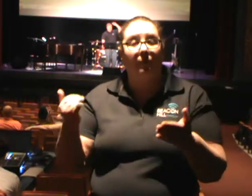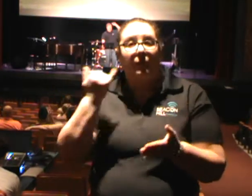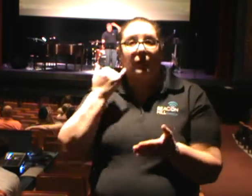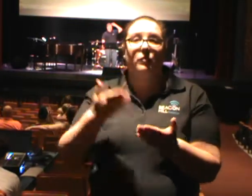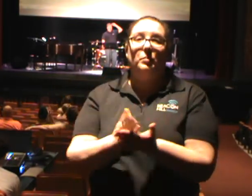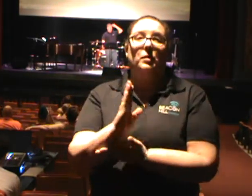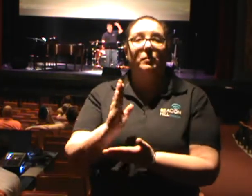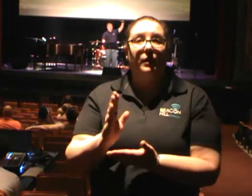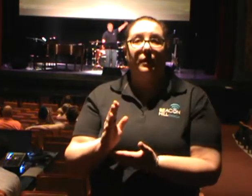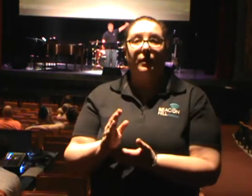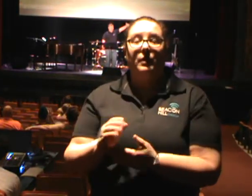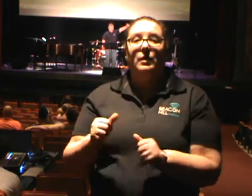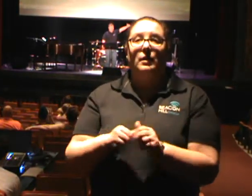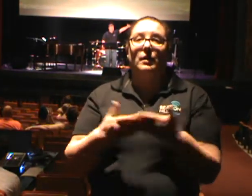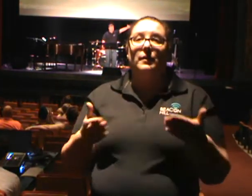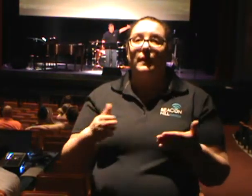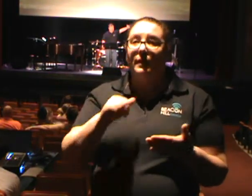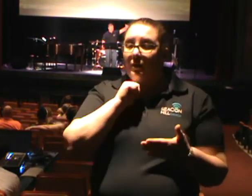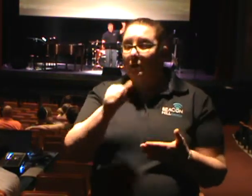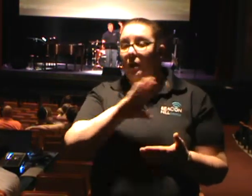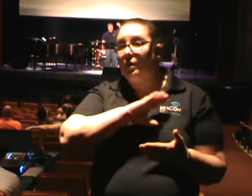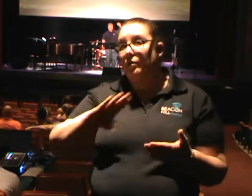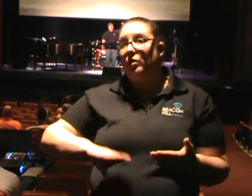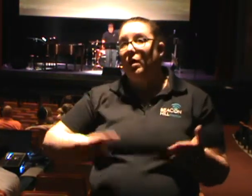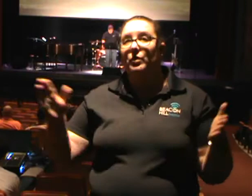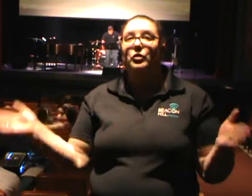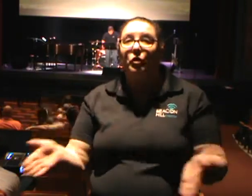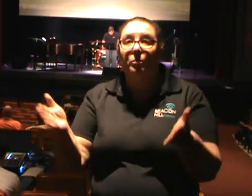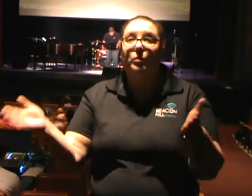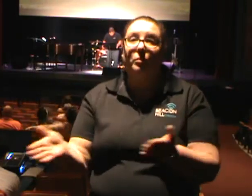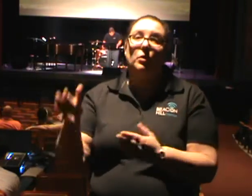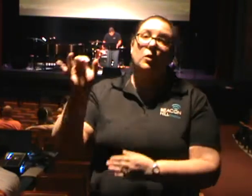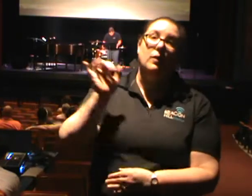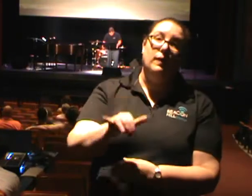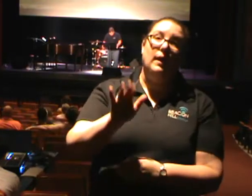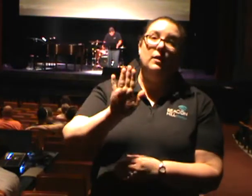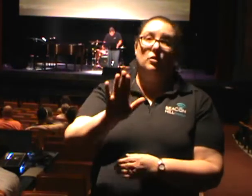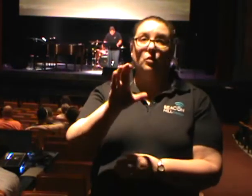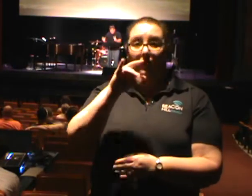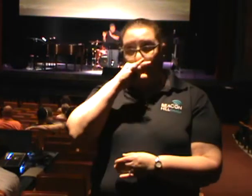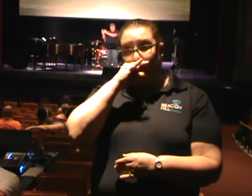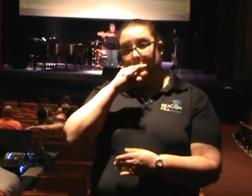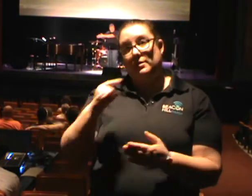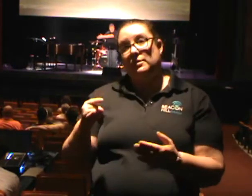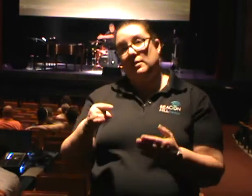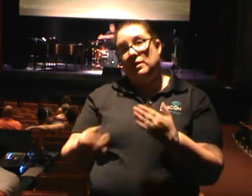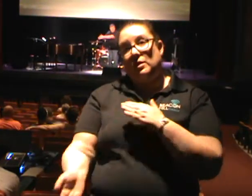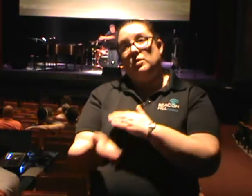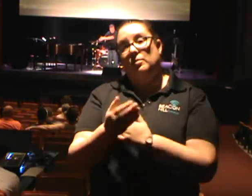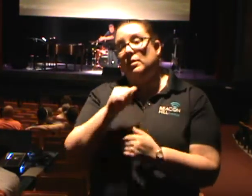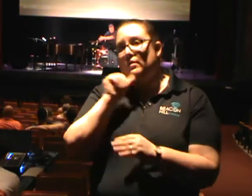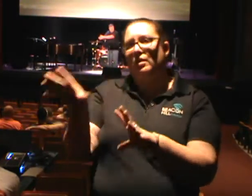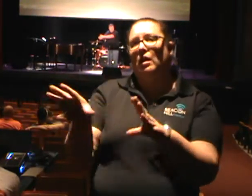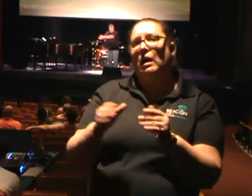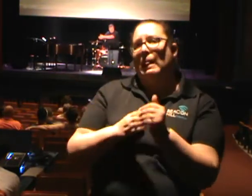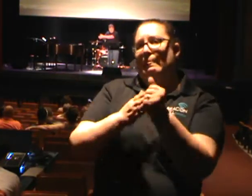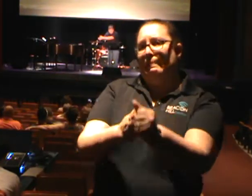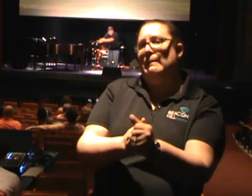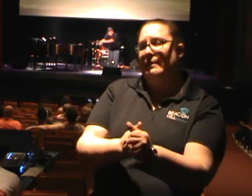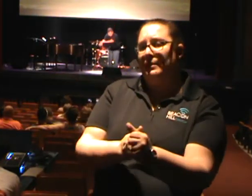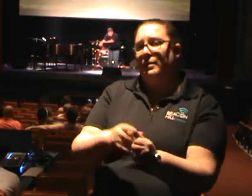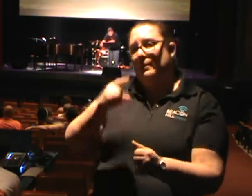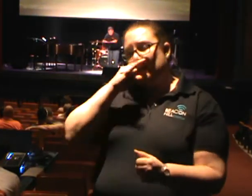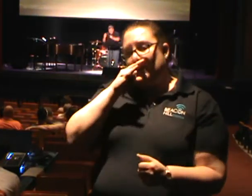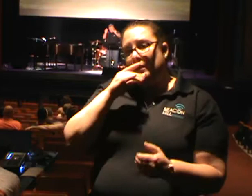permit things that are not of Christ, you're promoting that to your children this morning. Don't leave your kids in the path